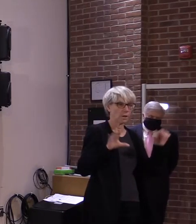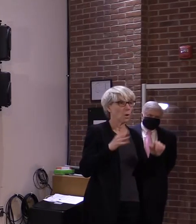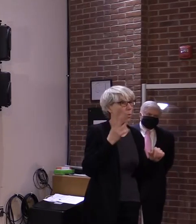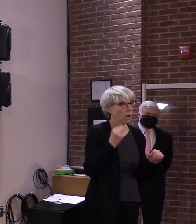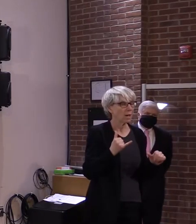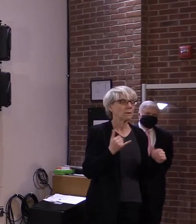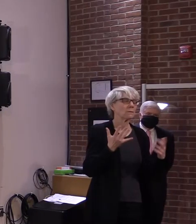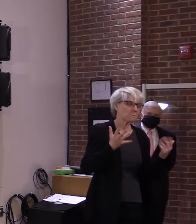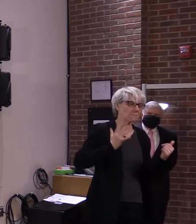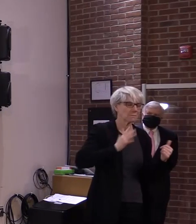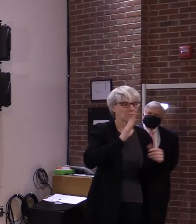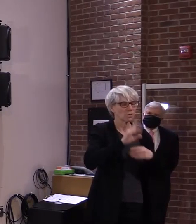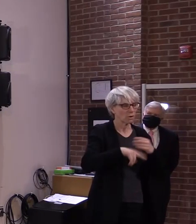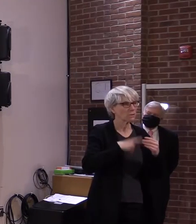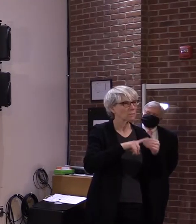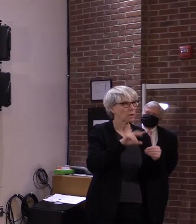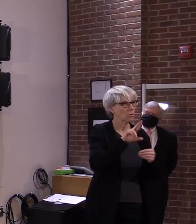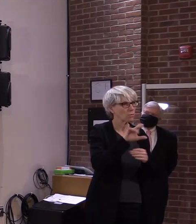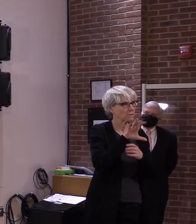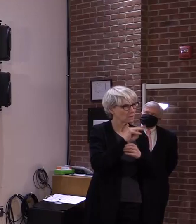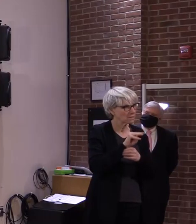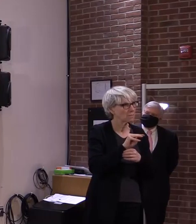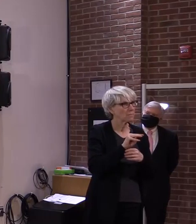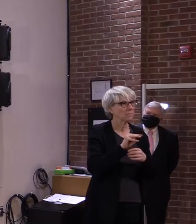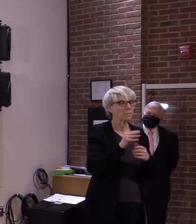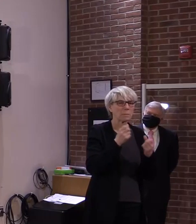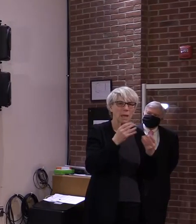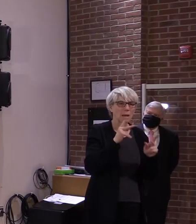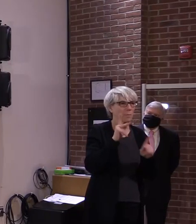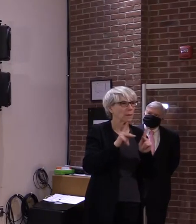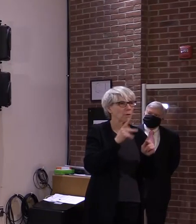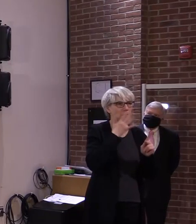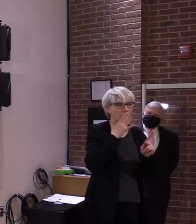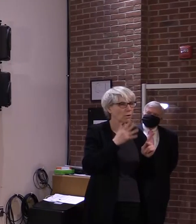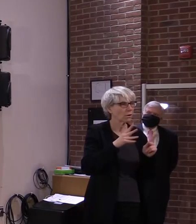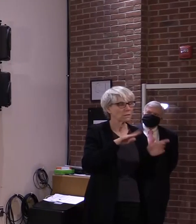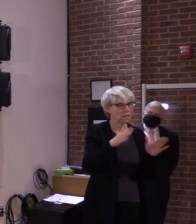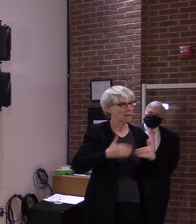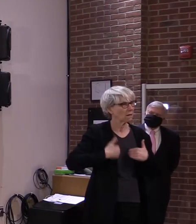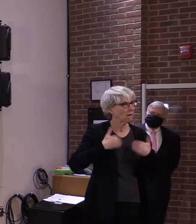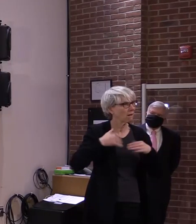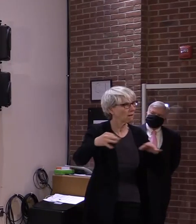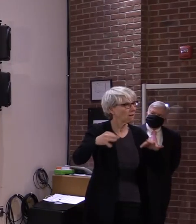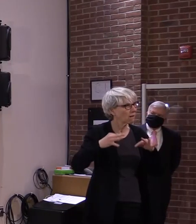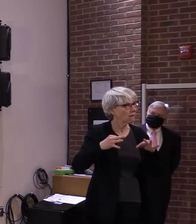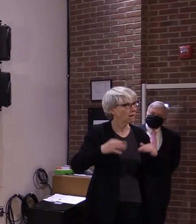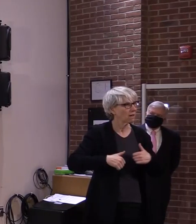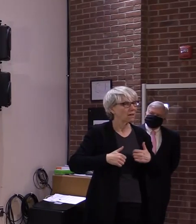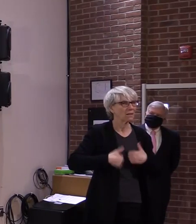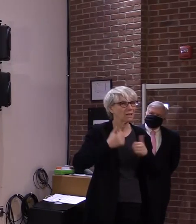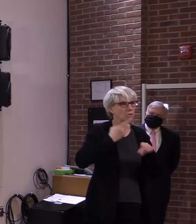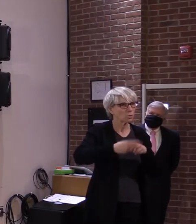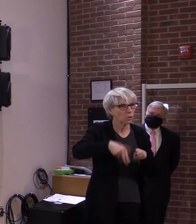racism that we've talked about previously, and the fact that they have more chronic diseases, may live in